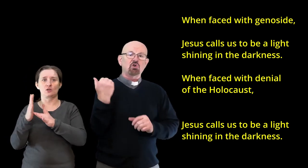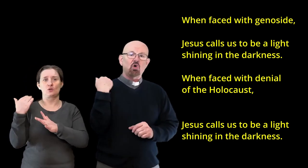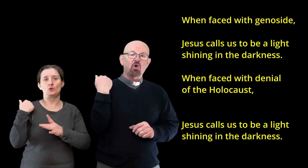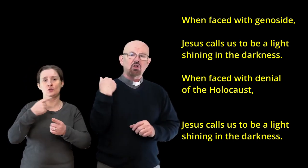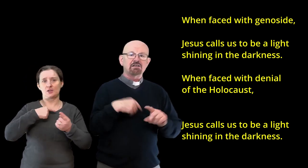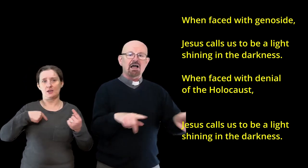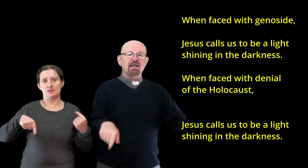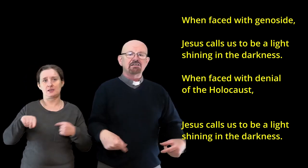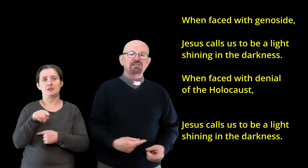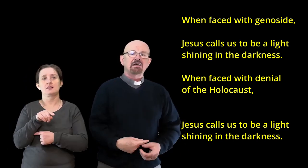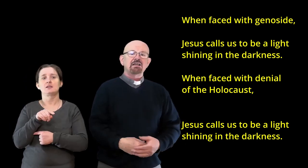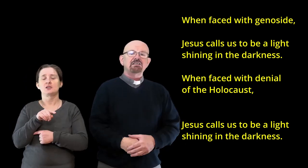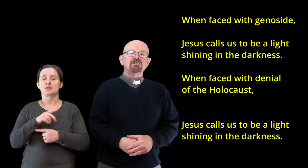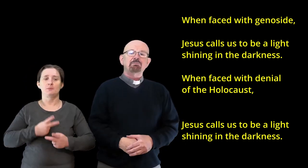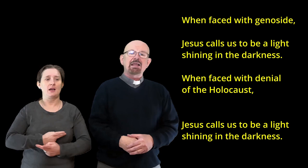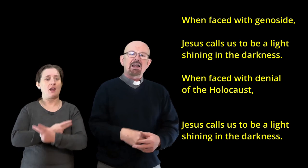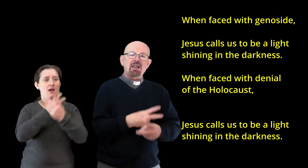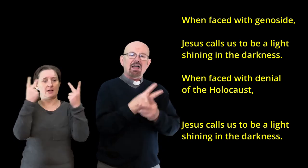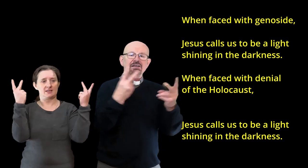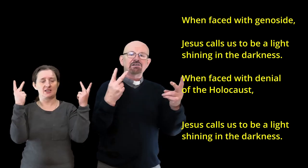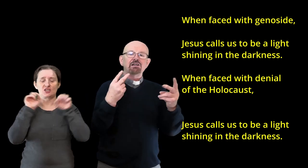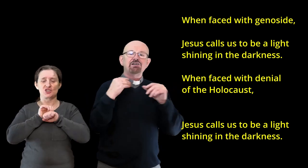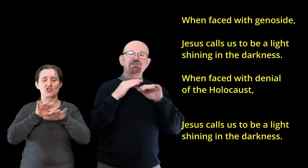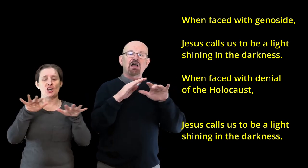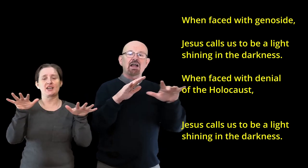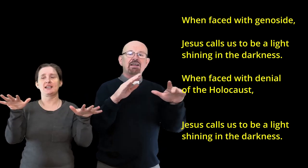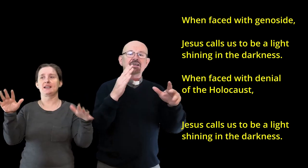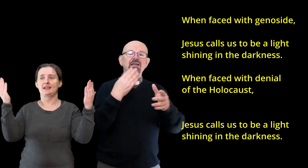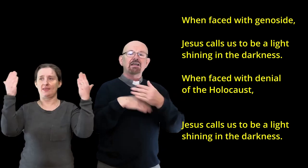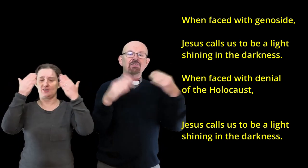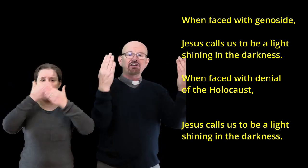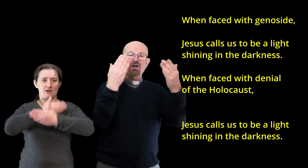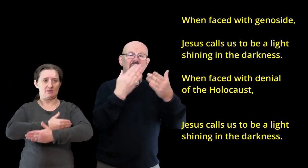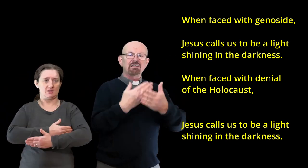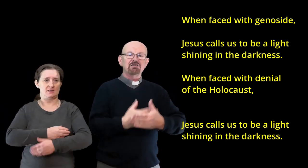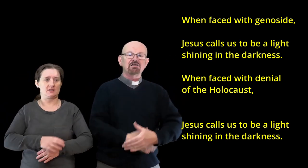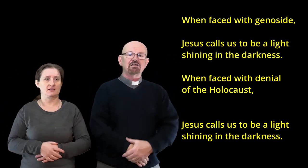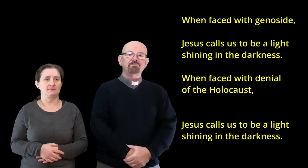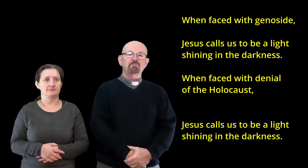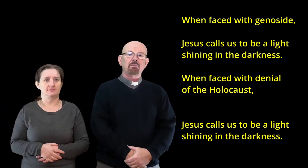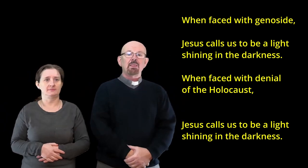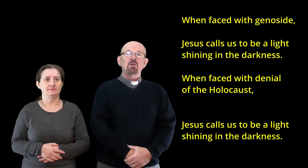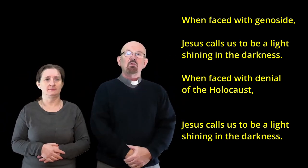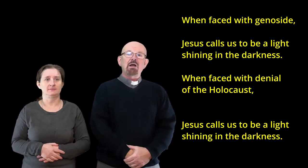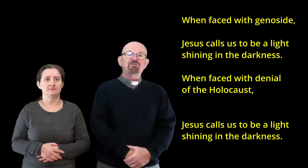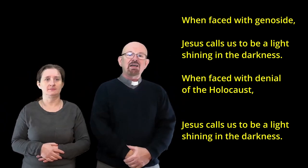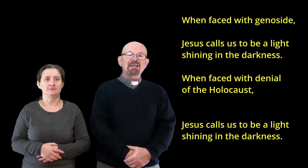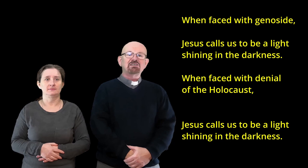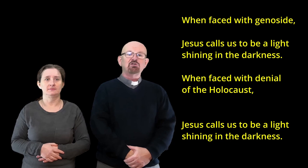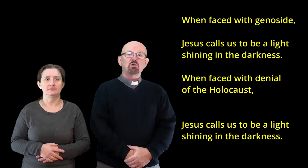Jesus calls us to be a light shining in the darkness.